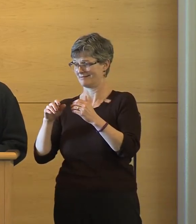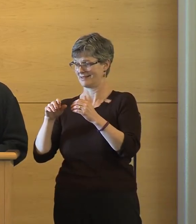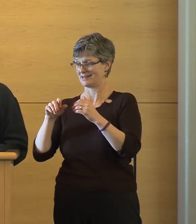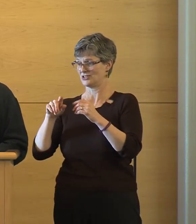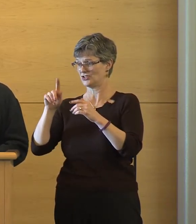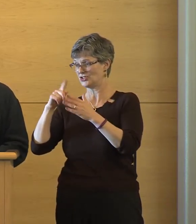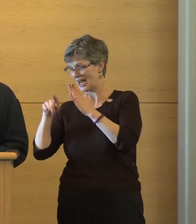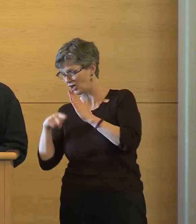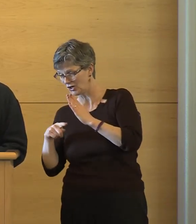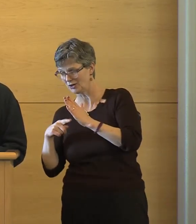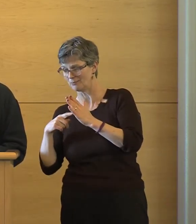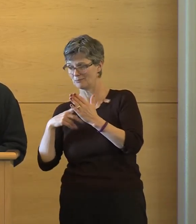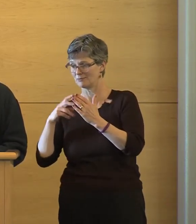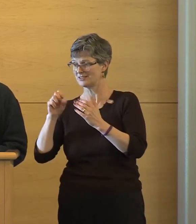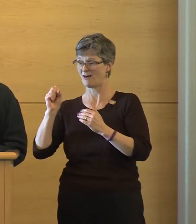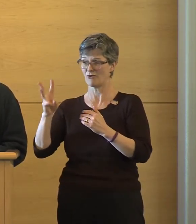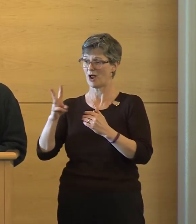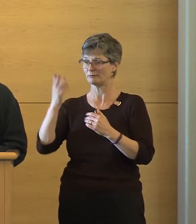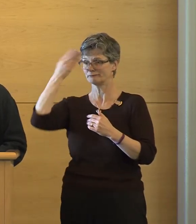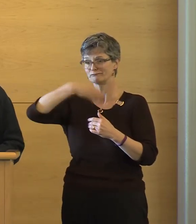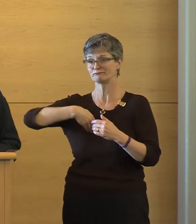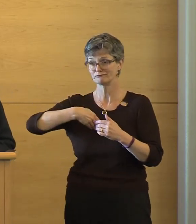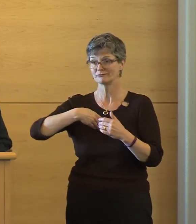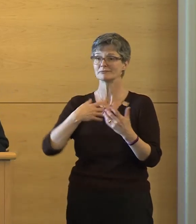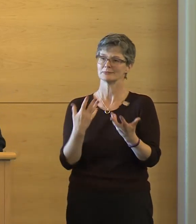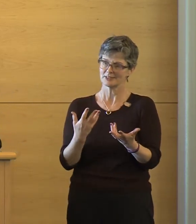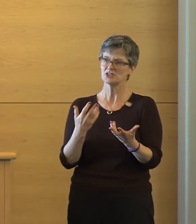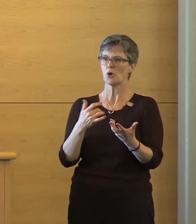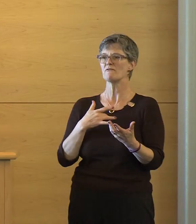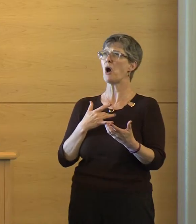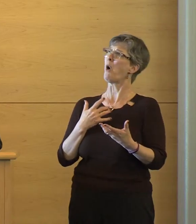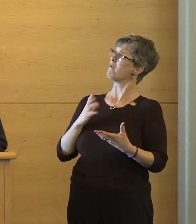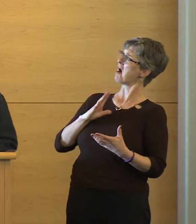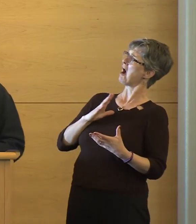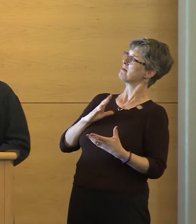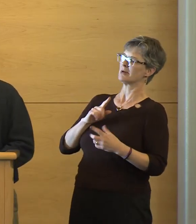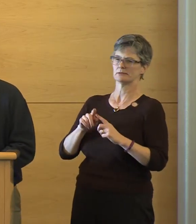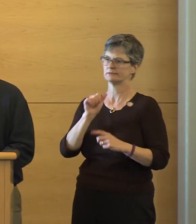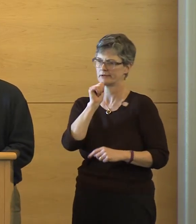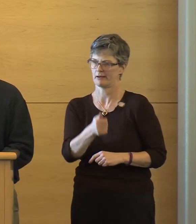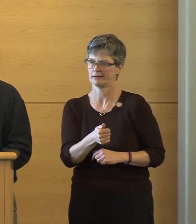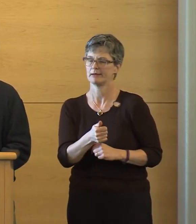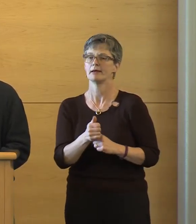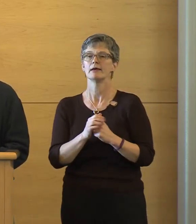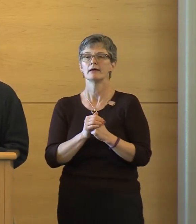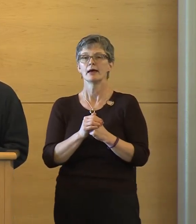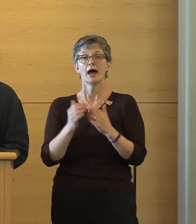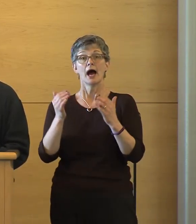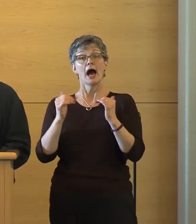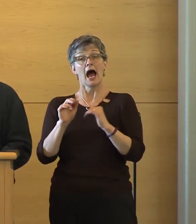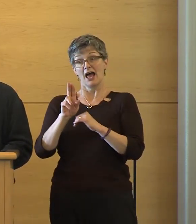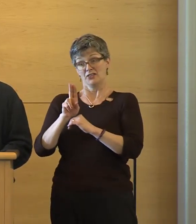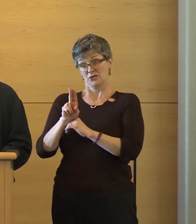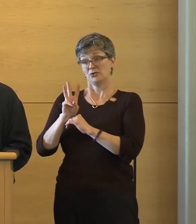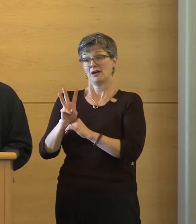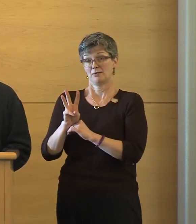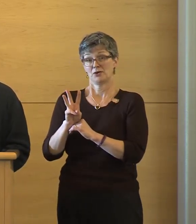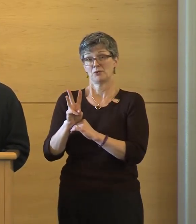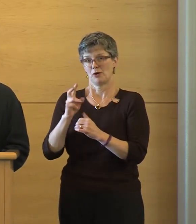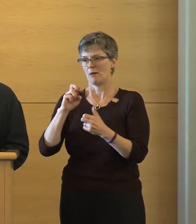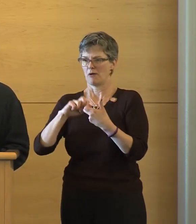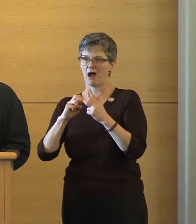and I passed the checker, and so my page is fully accessible. But in fact, you know, it may be very difficult to use and may have some other